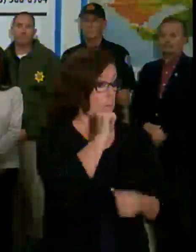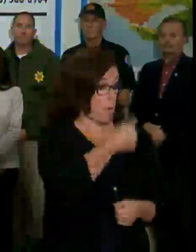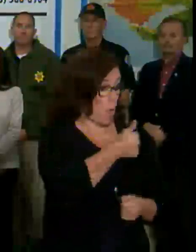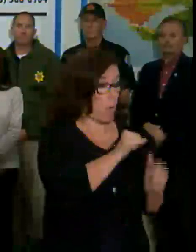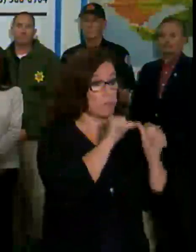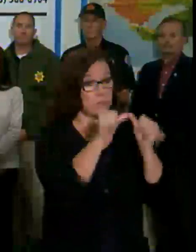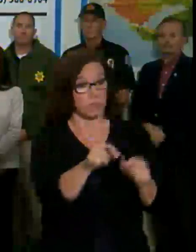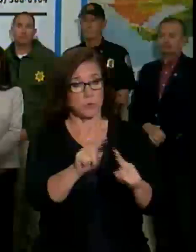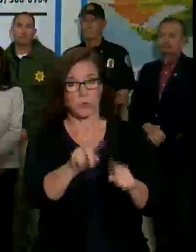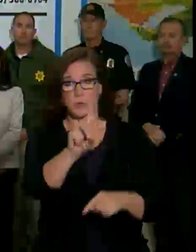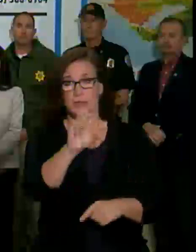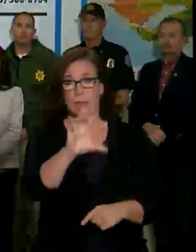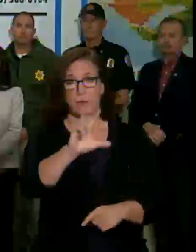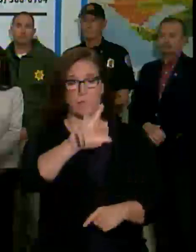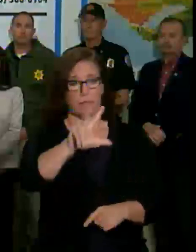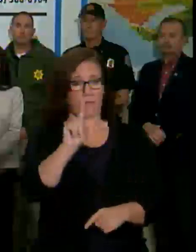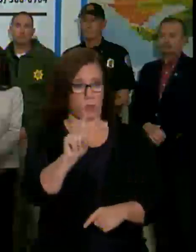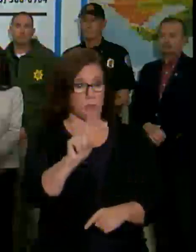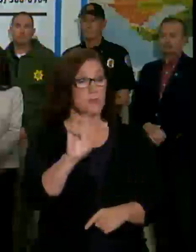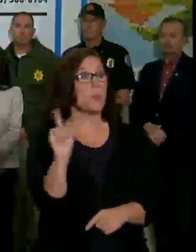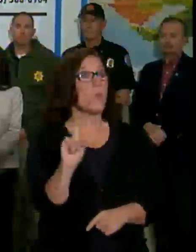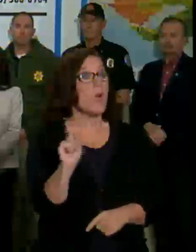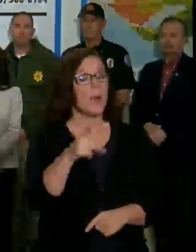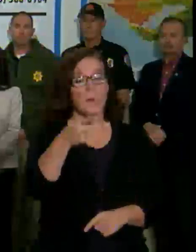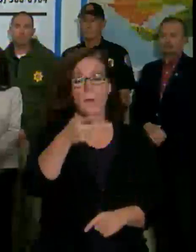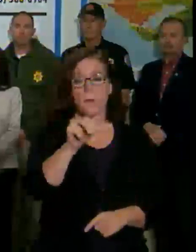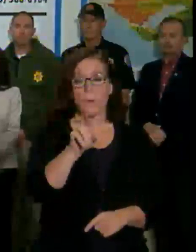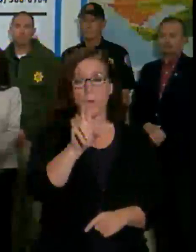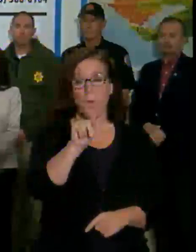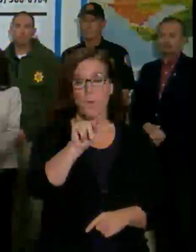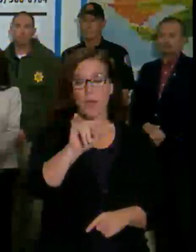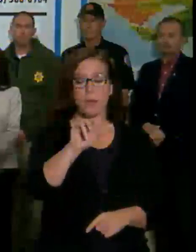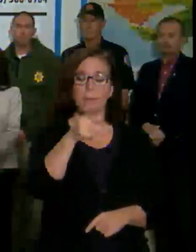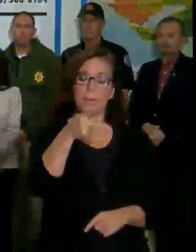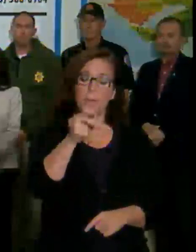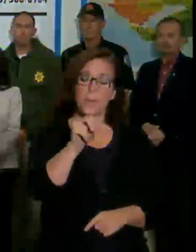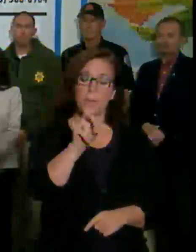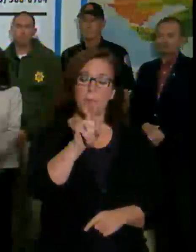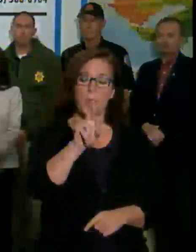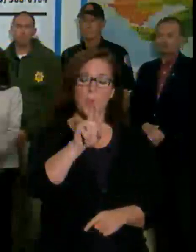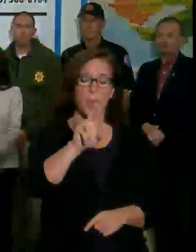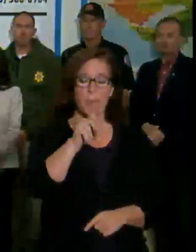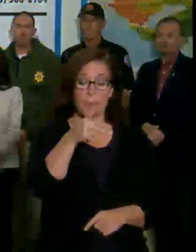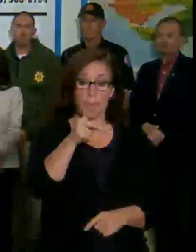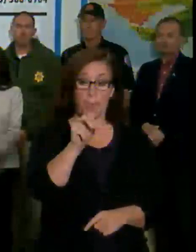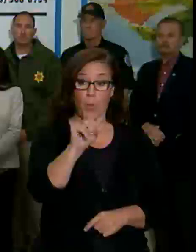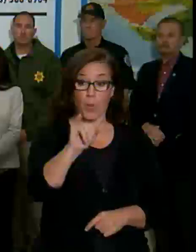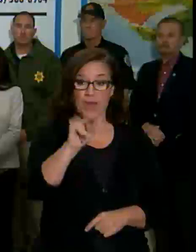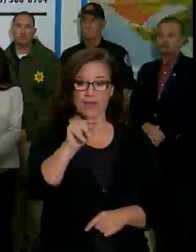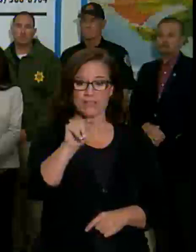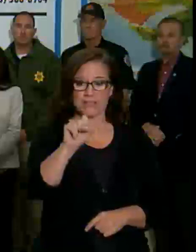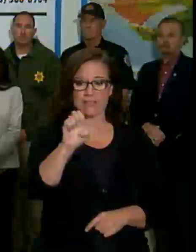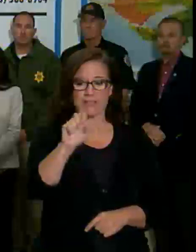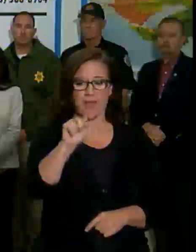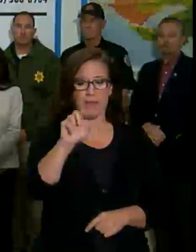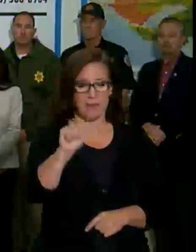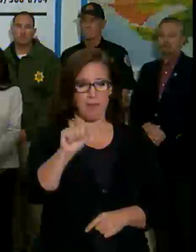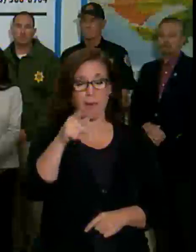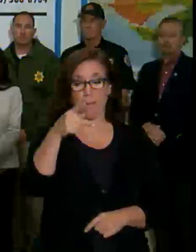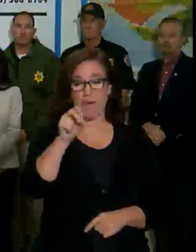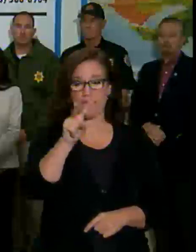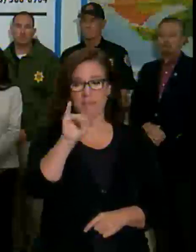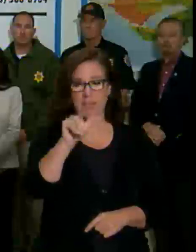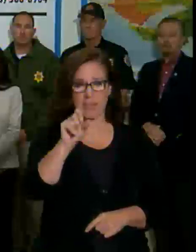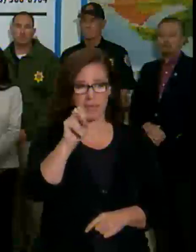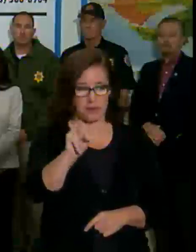31st. The address is the Poinsettia Pavilion at 3451 Foothill Road in the city of Ventura.